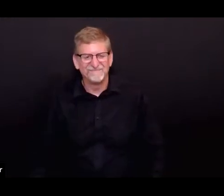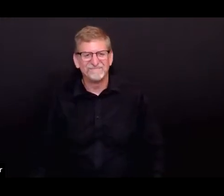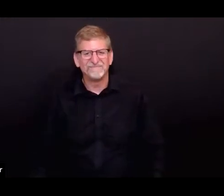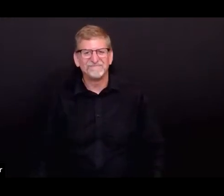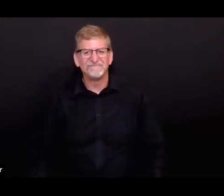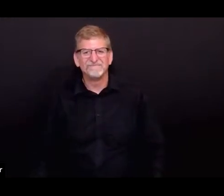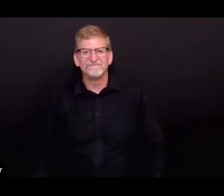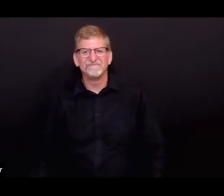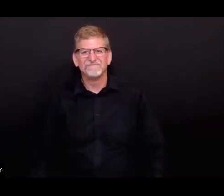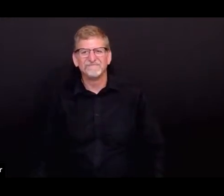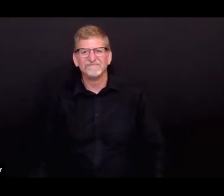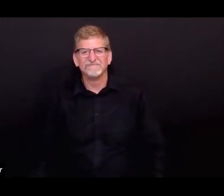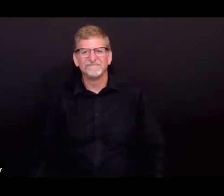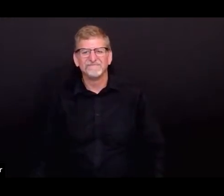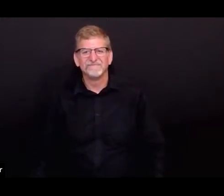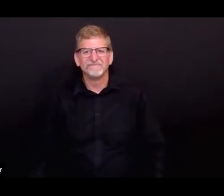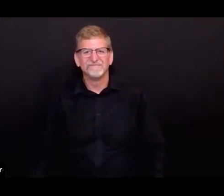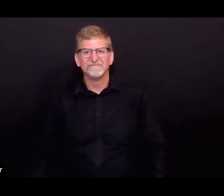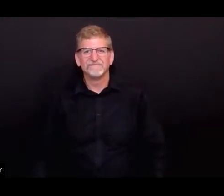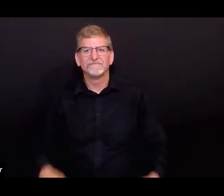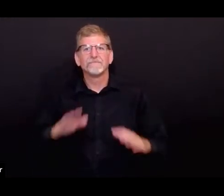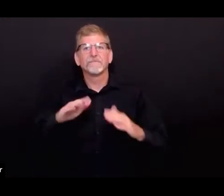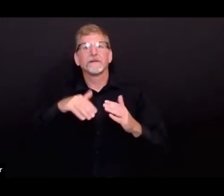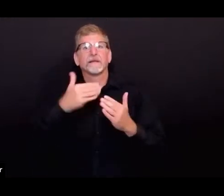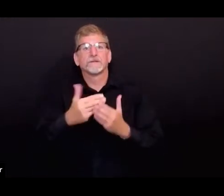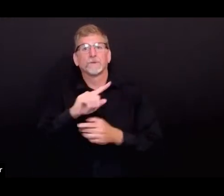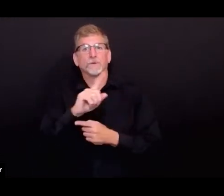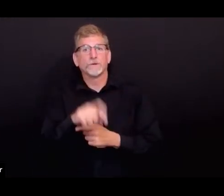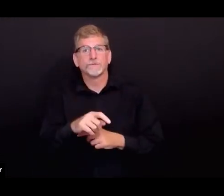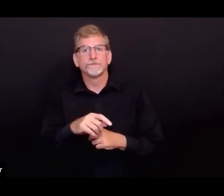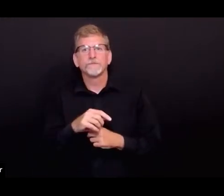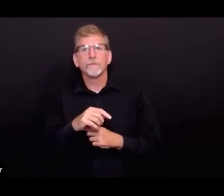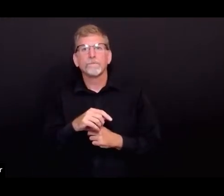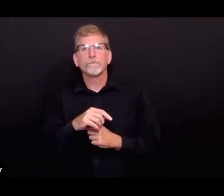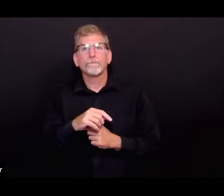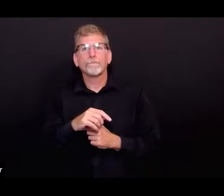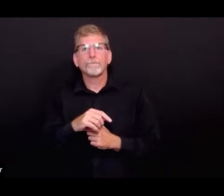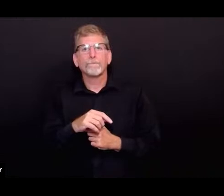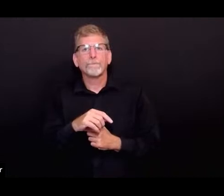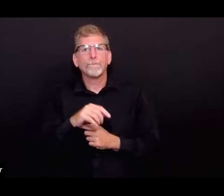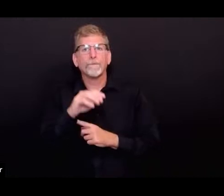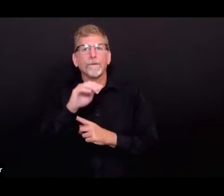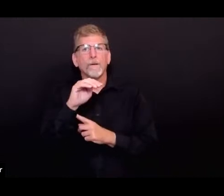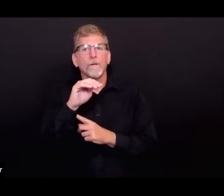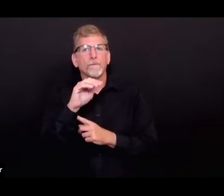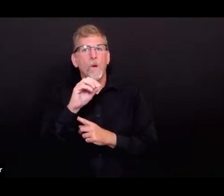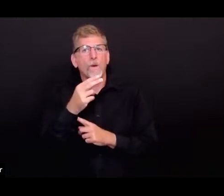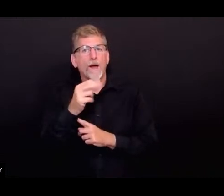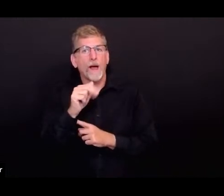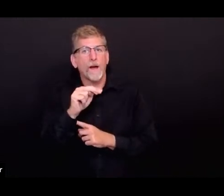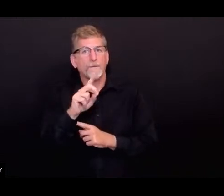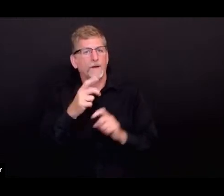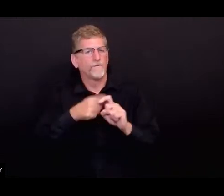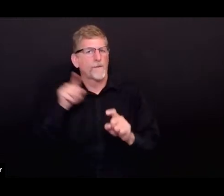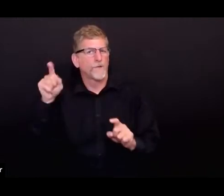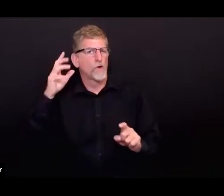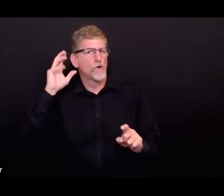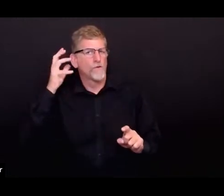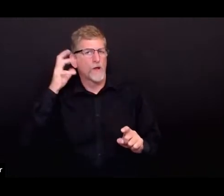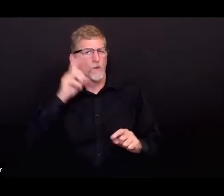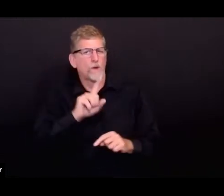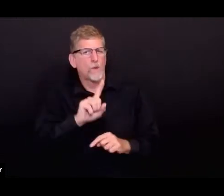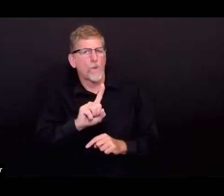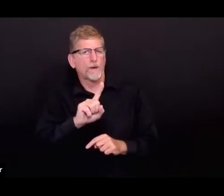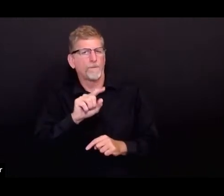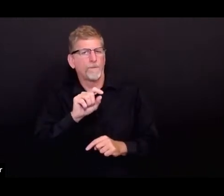Next, we have Mohammed Kali of Kali Radio 101.7. Your line is now open. Oh, thank you,